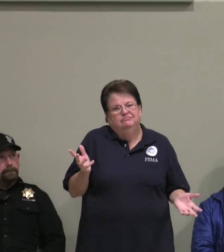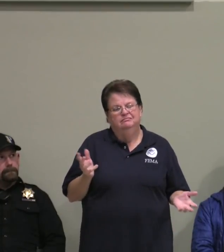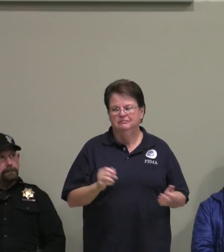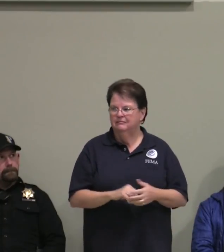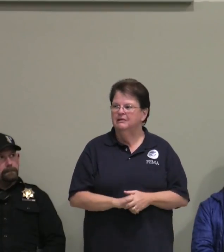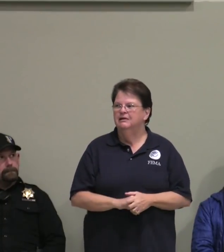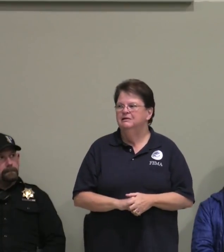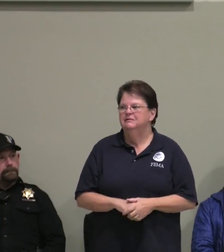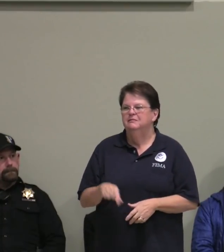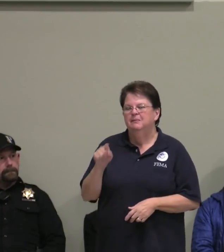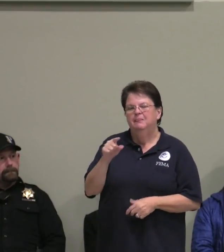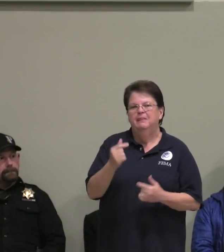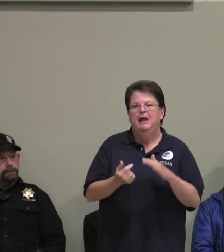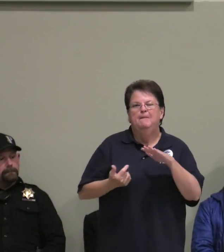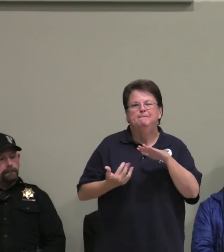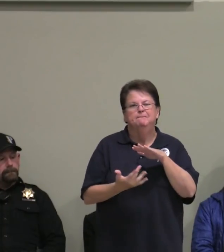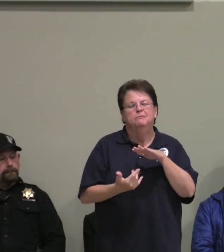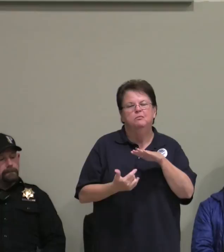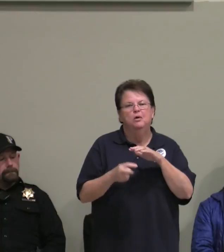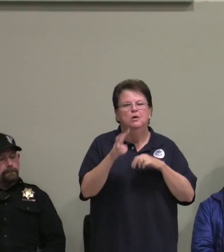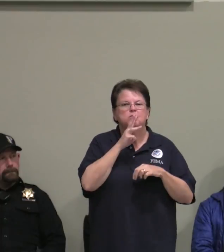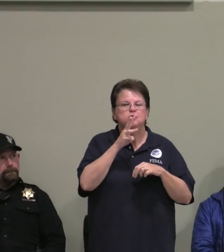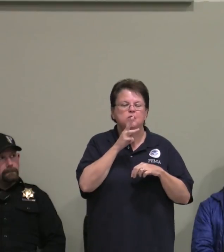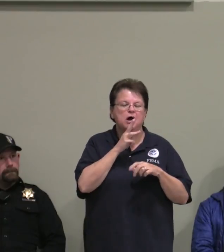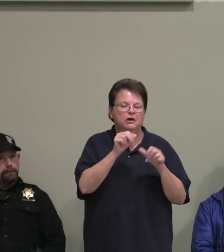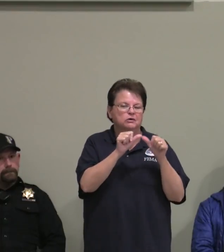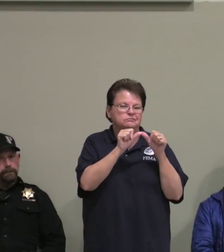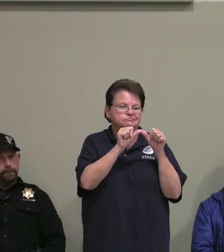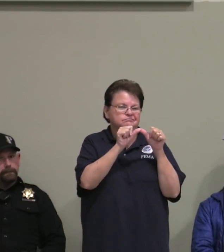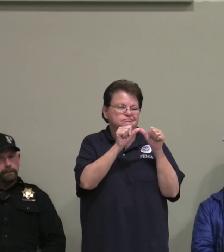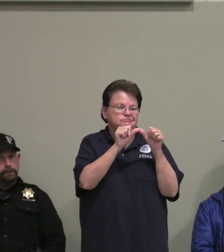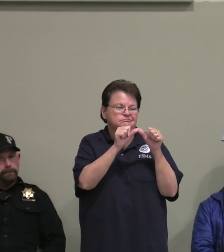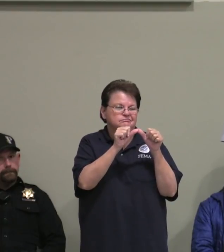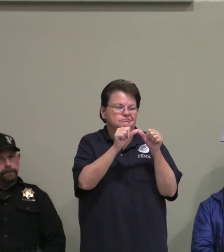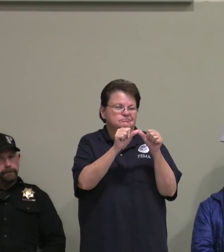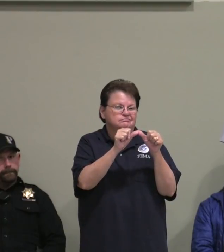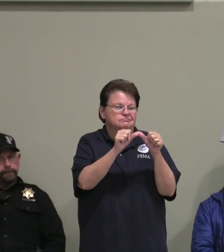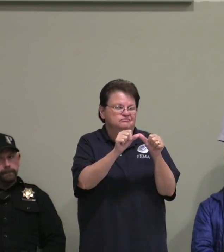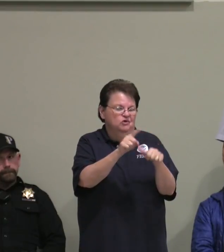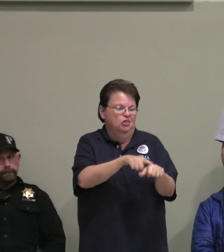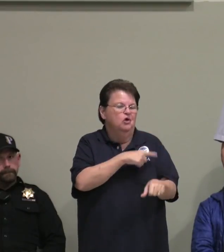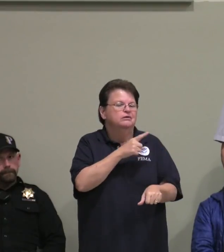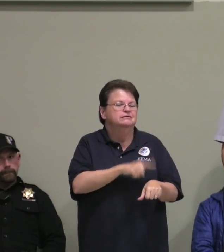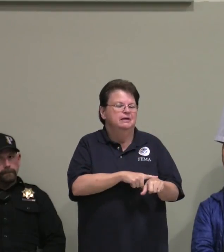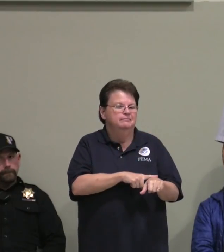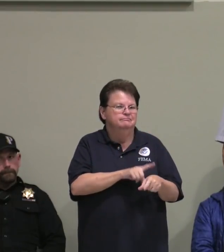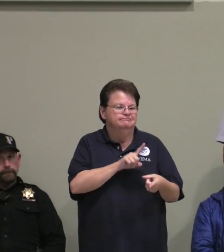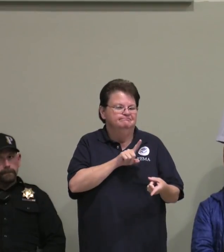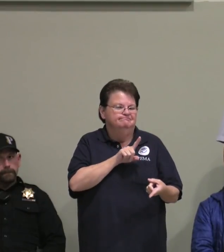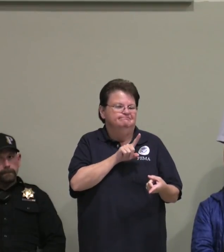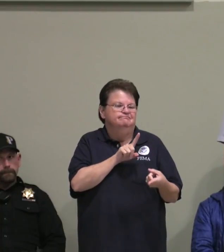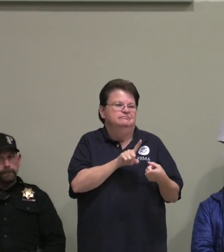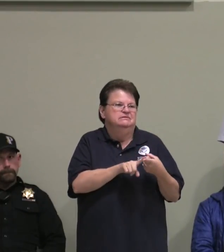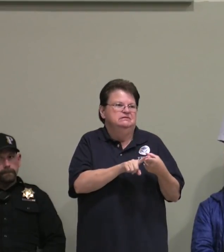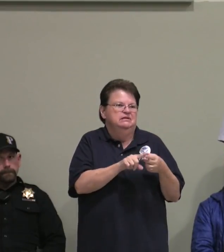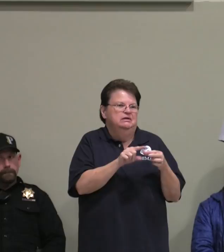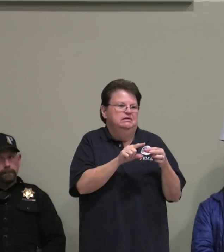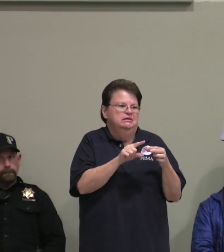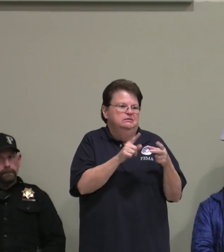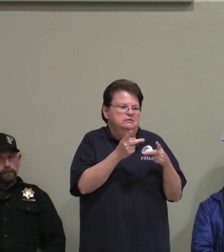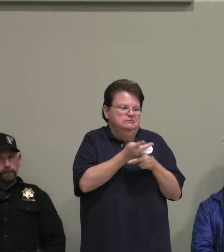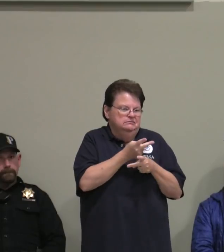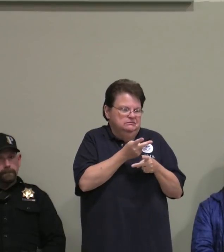That boil water notice is going to be in effect for probably a long time until we figure out all of the